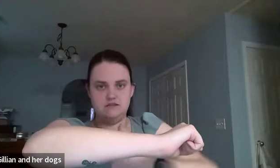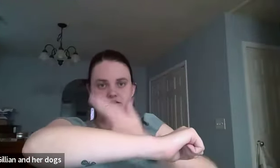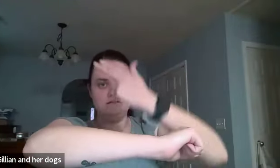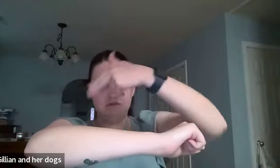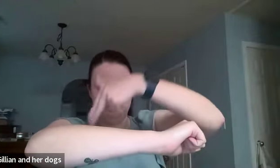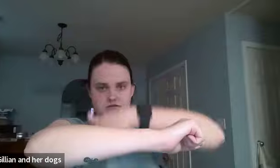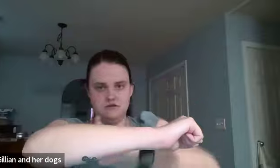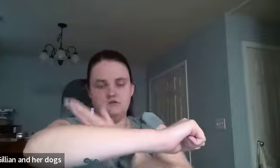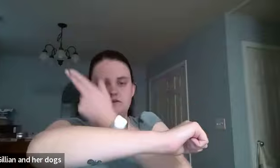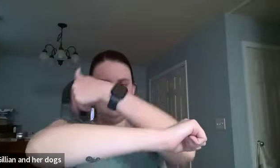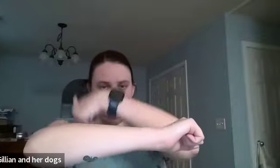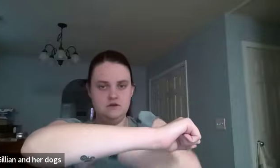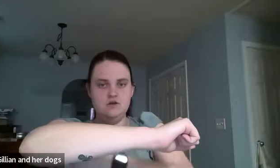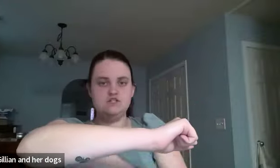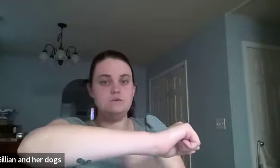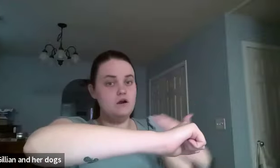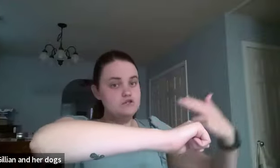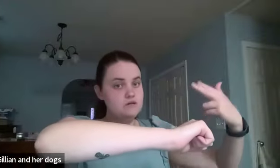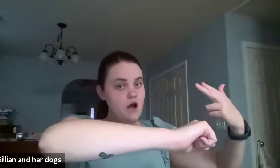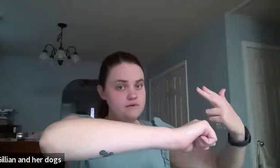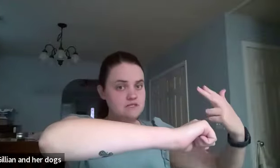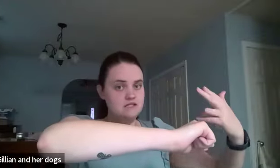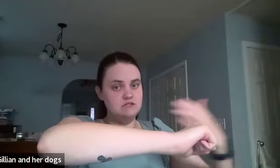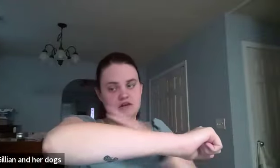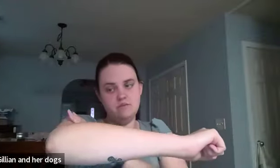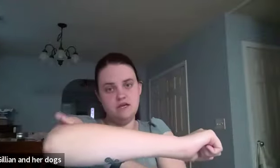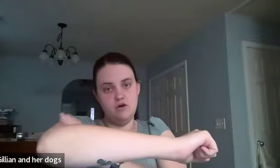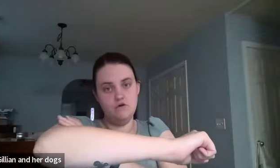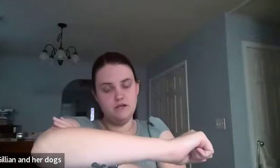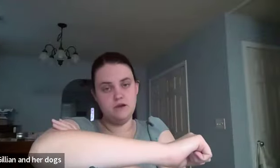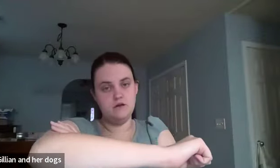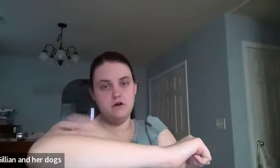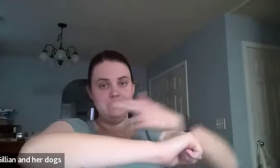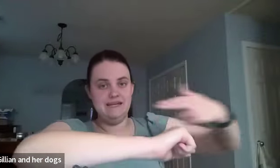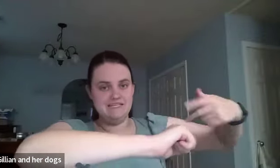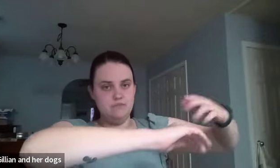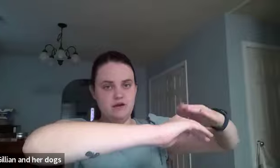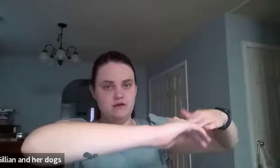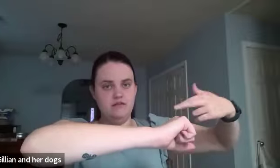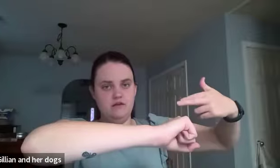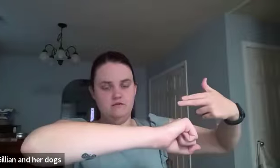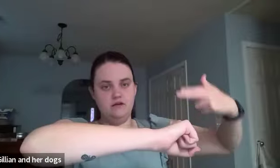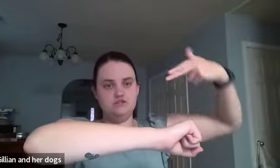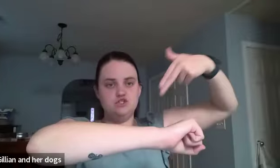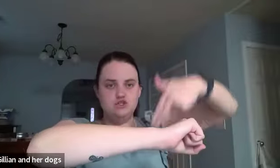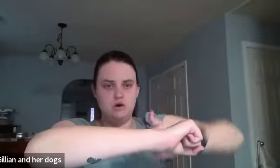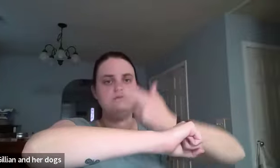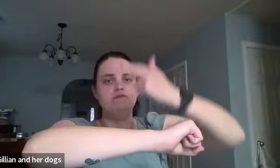dolphin, dolphin. So we are doing opposite. So instead of it being over here by our arm, it is by our fingers.